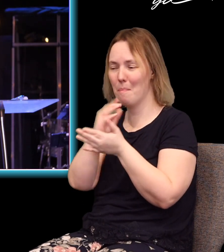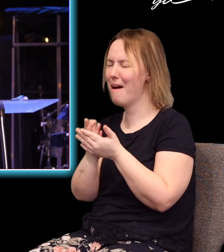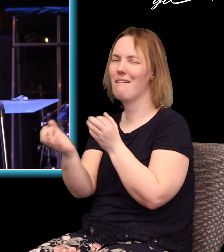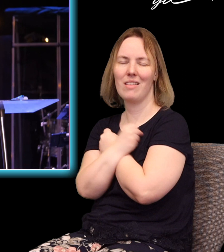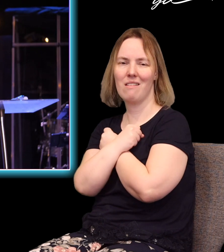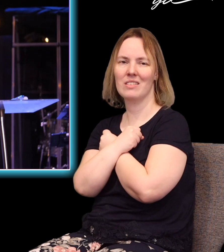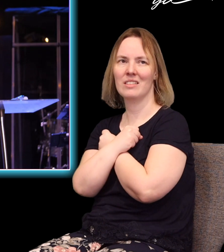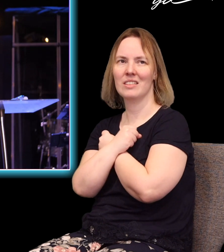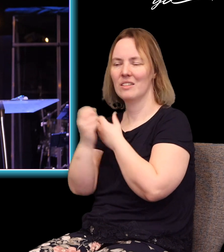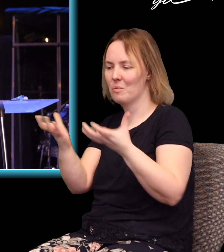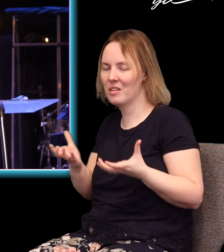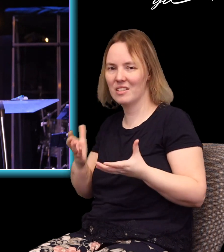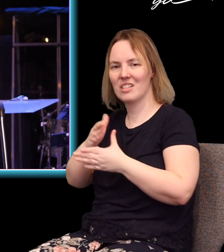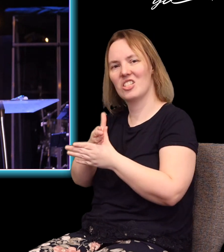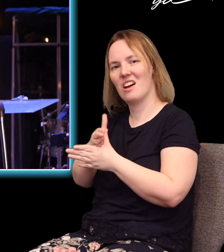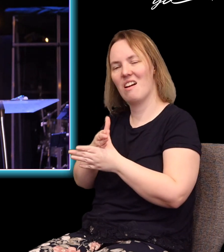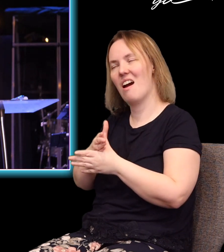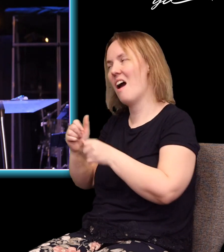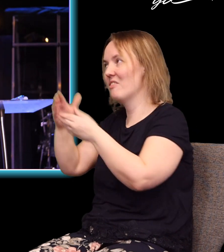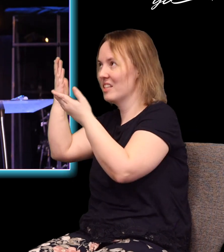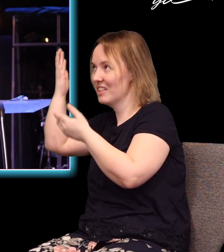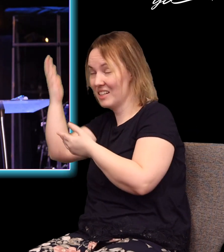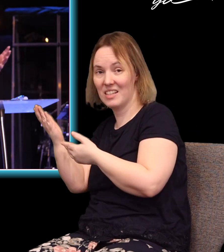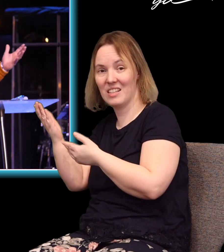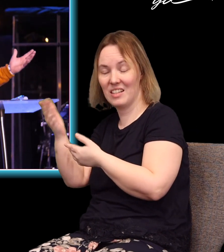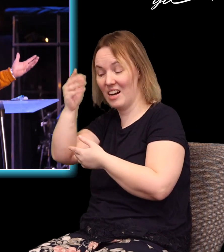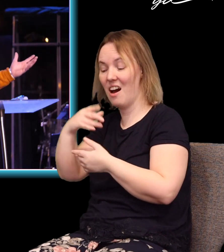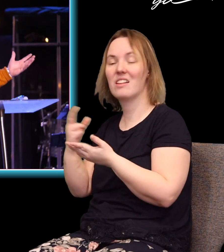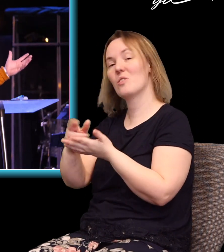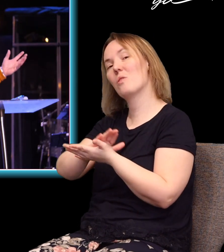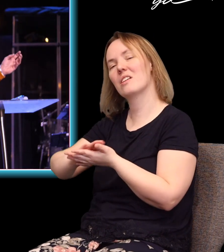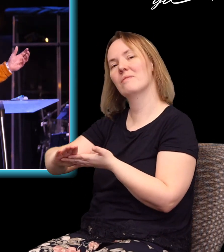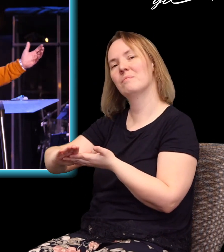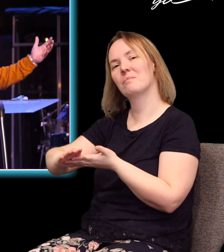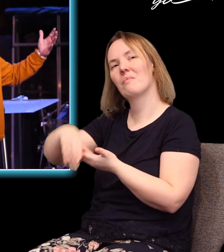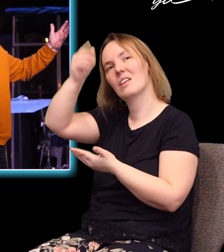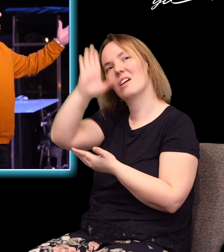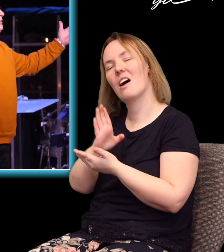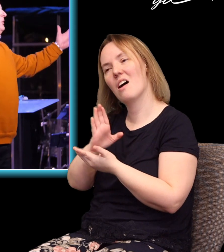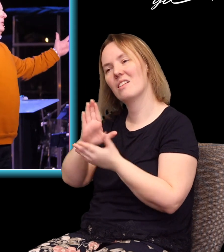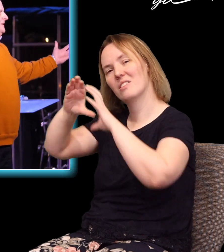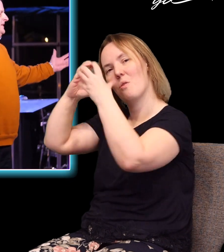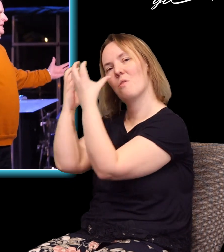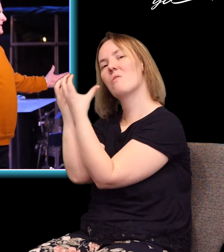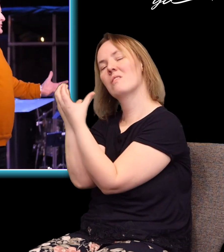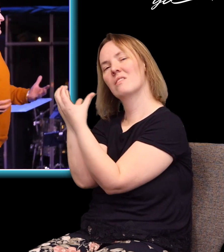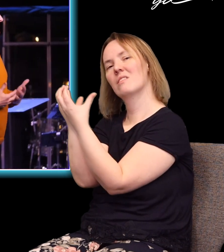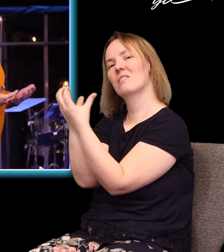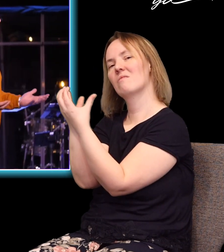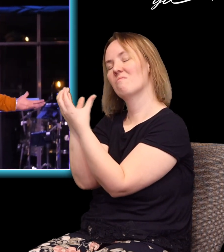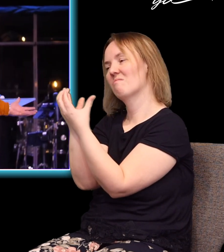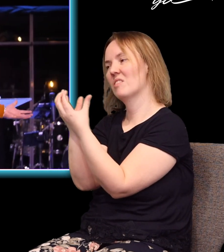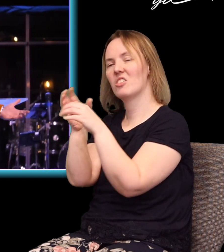of love is he wants to share with you everything that he is. And God is holy. You know what that means? It means God is whole.